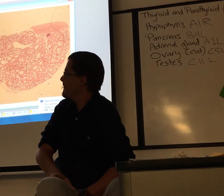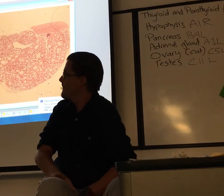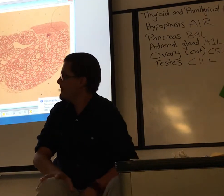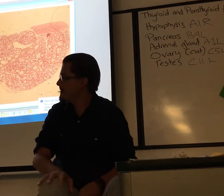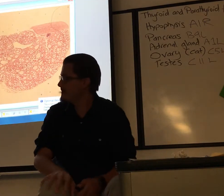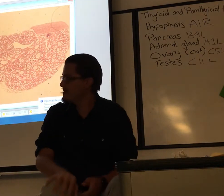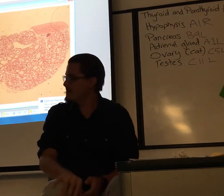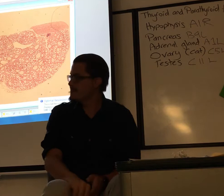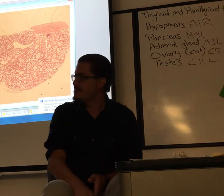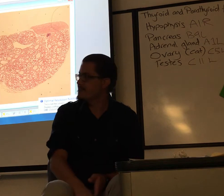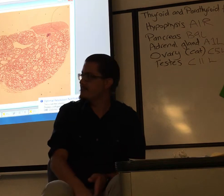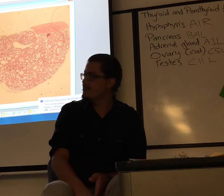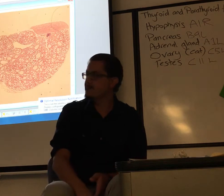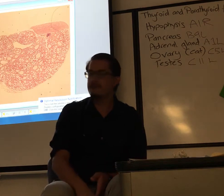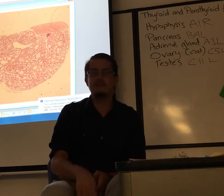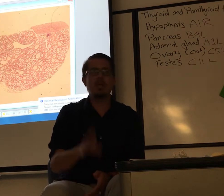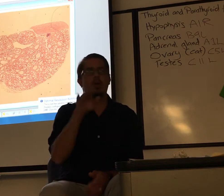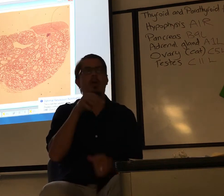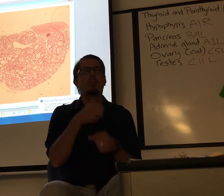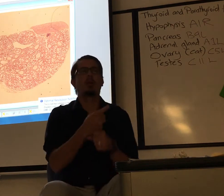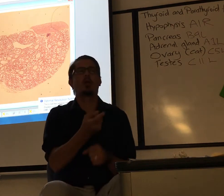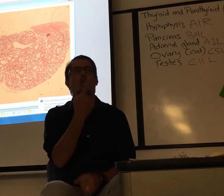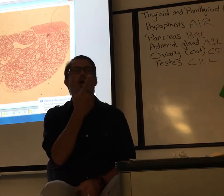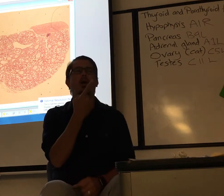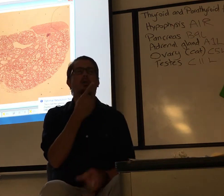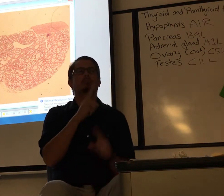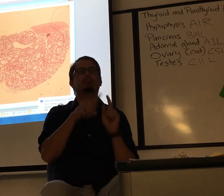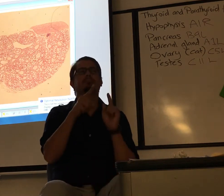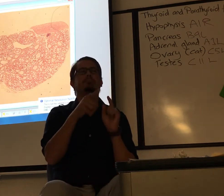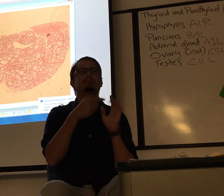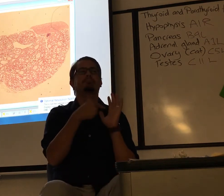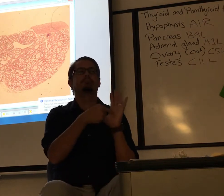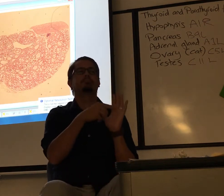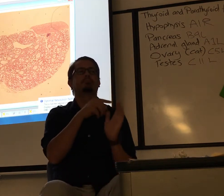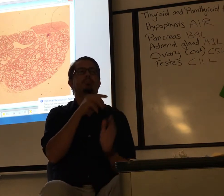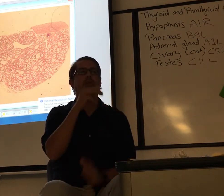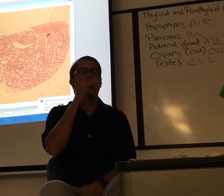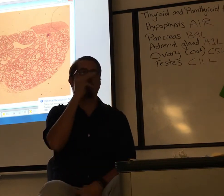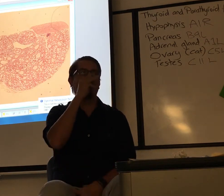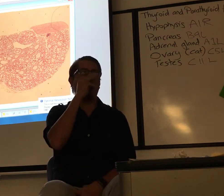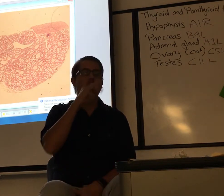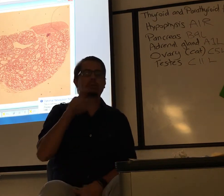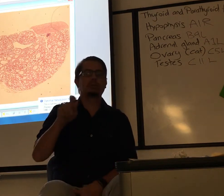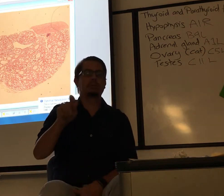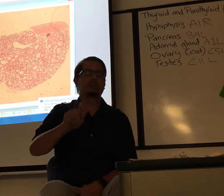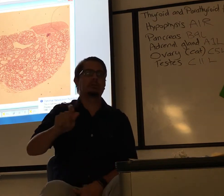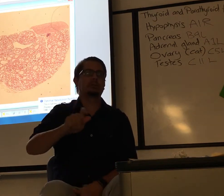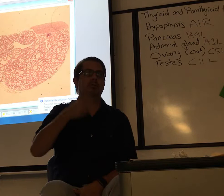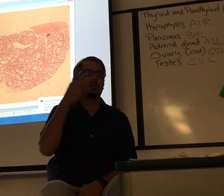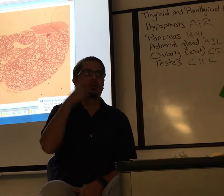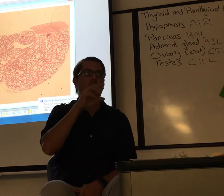Allow me to make one logistical move. I got to get my mouse by the scope so I can take